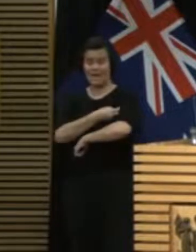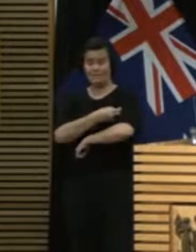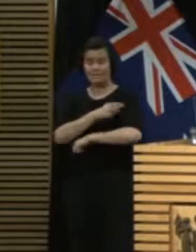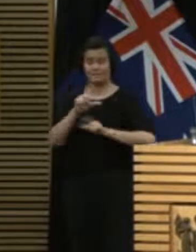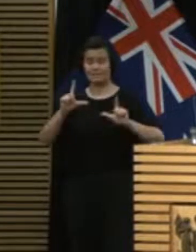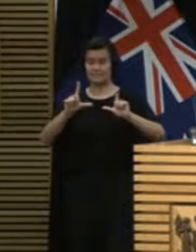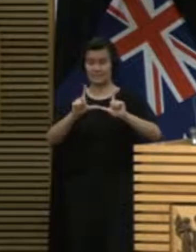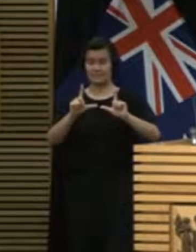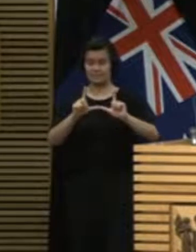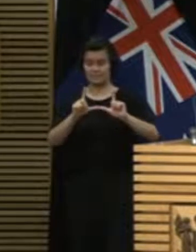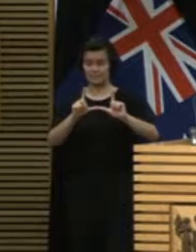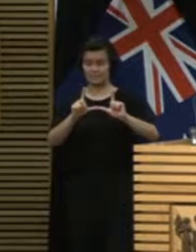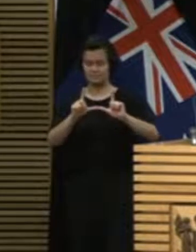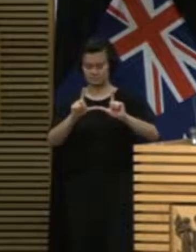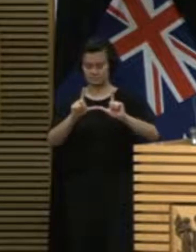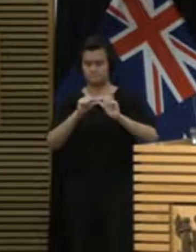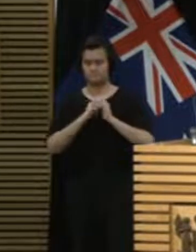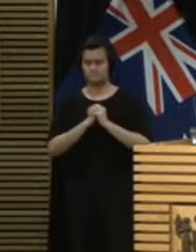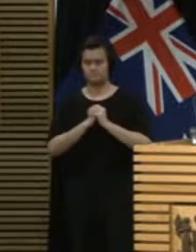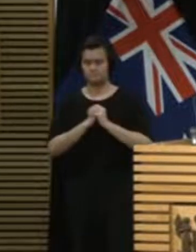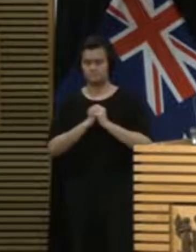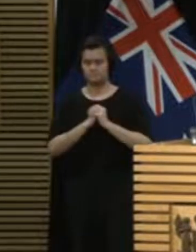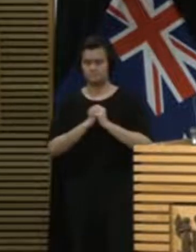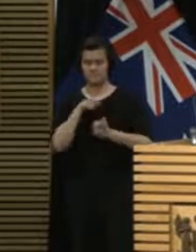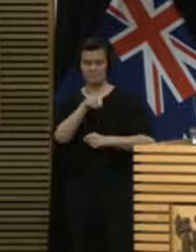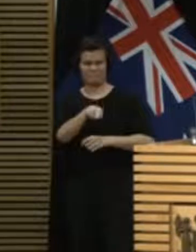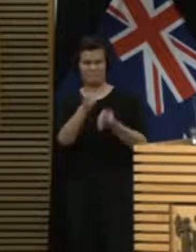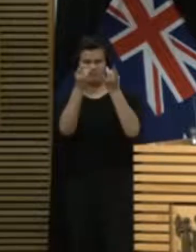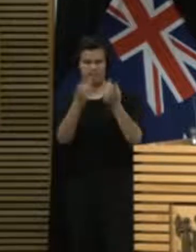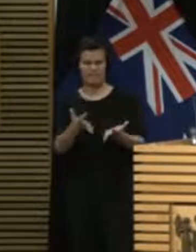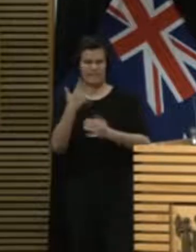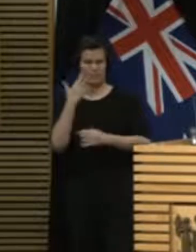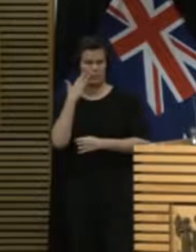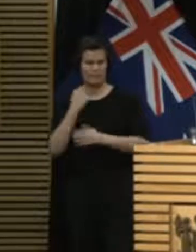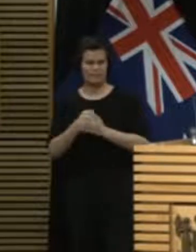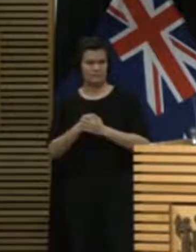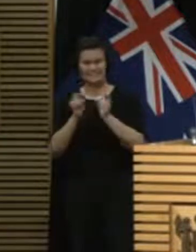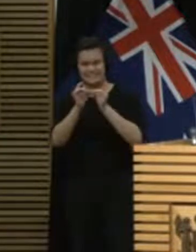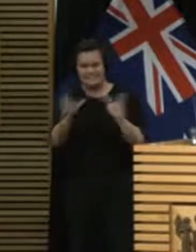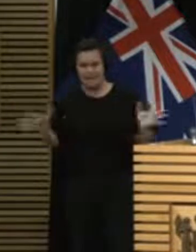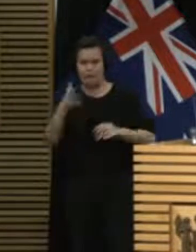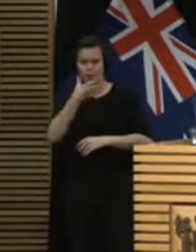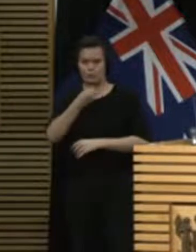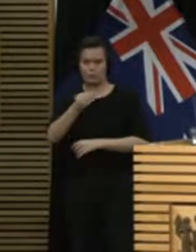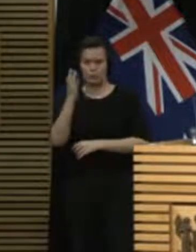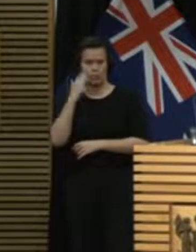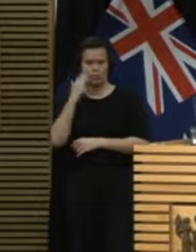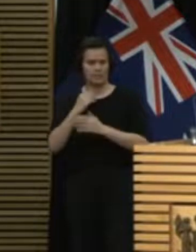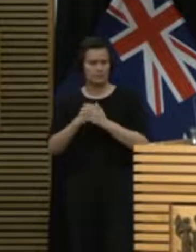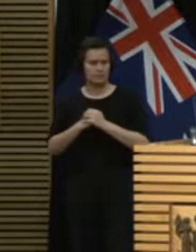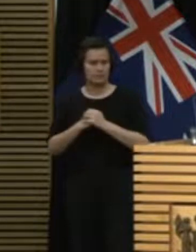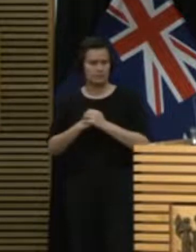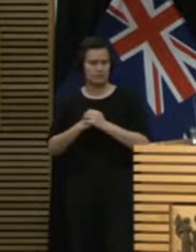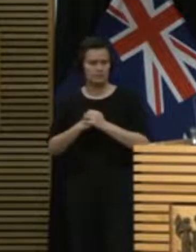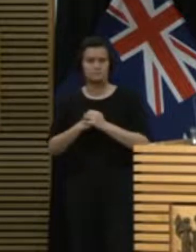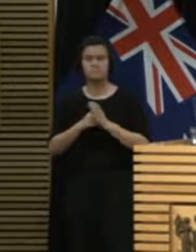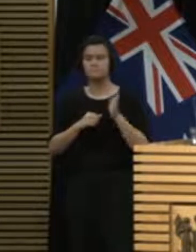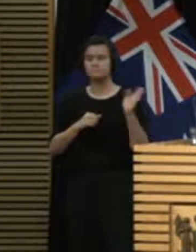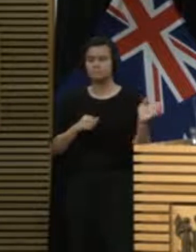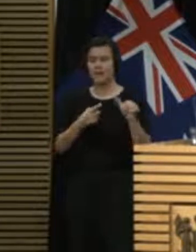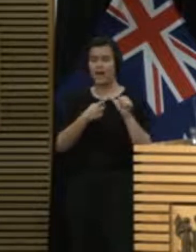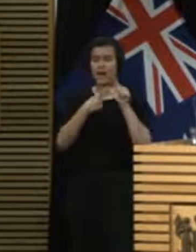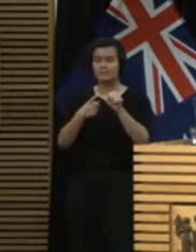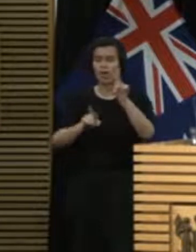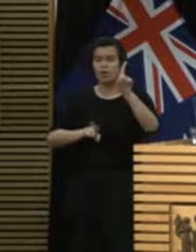are you expecting currently that those to be ready and in use? Because there seems to have been November.